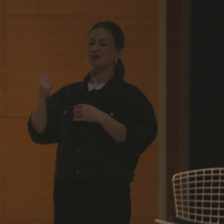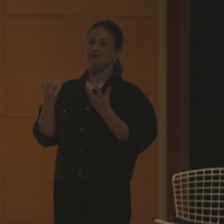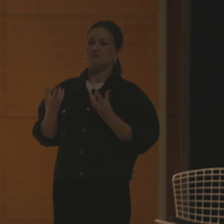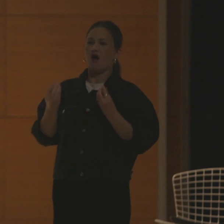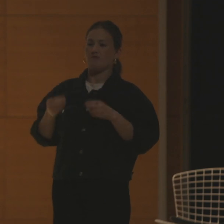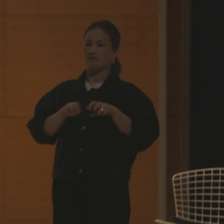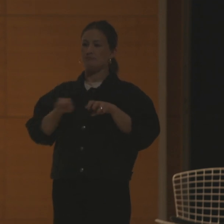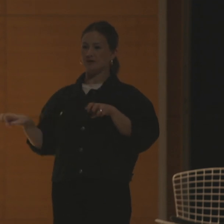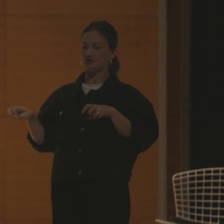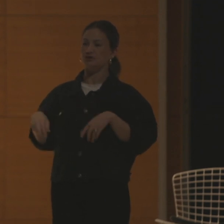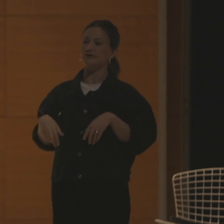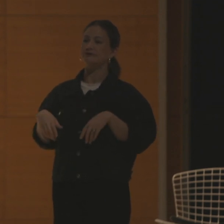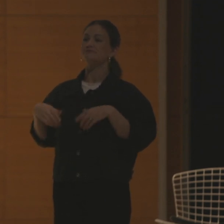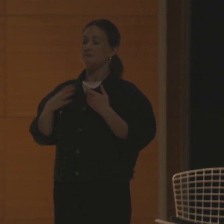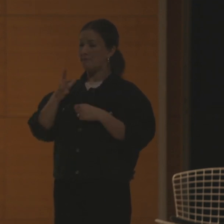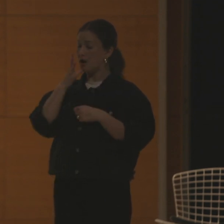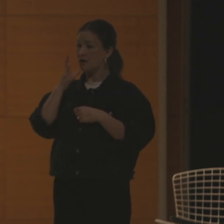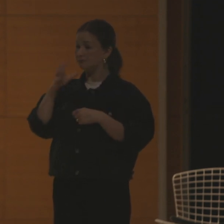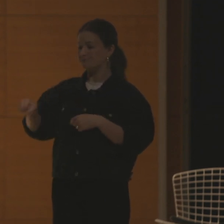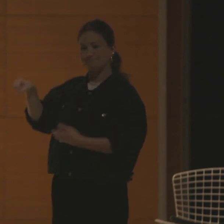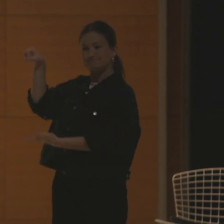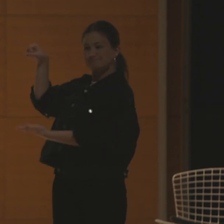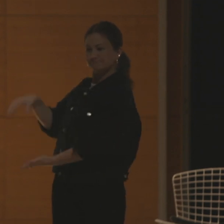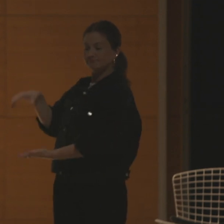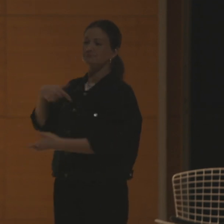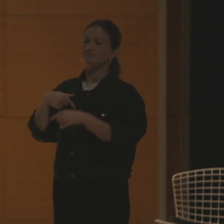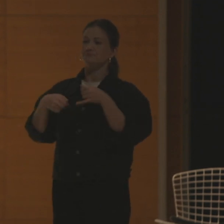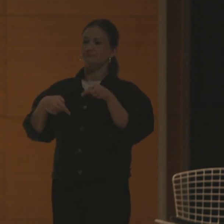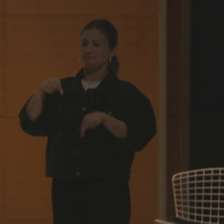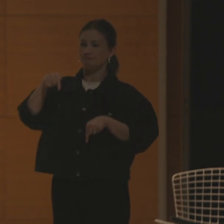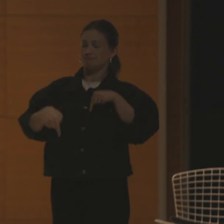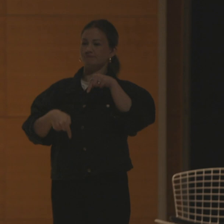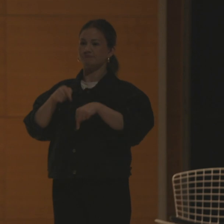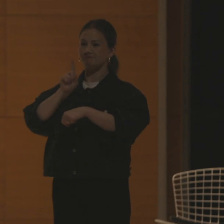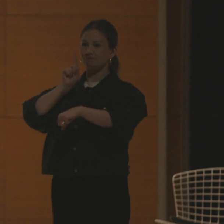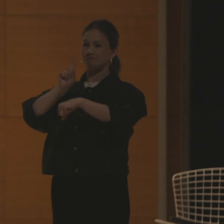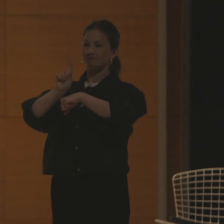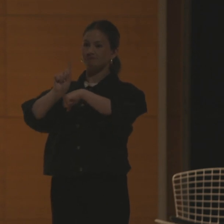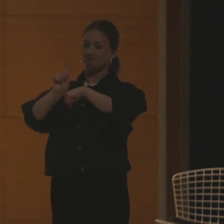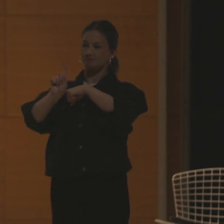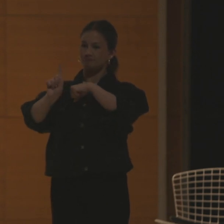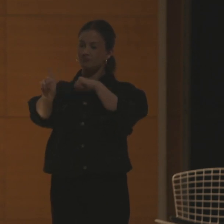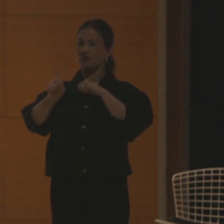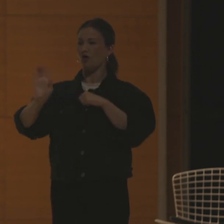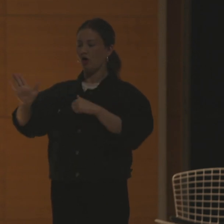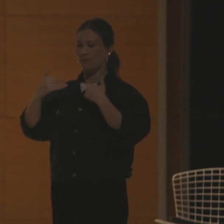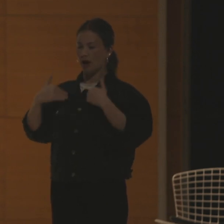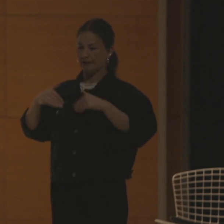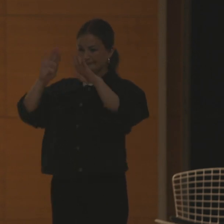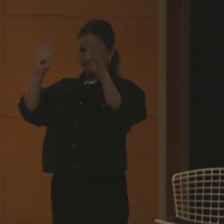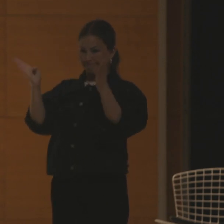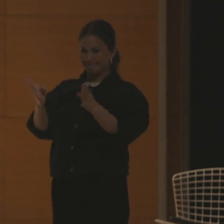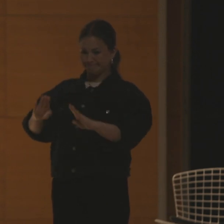bag and began walking, heel toe toward her reflection, her body contoured by performance wear. I'd only